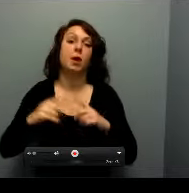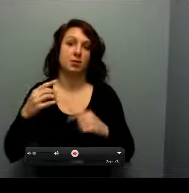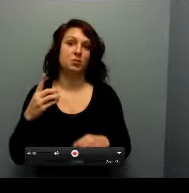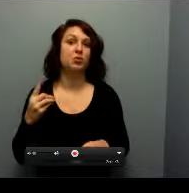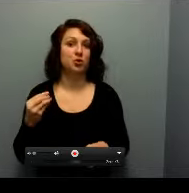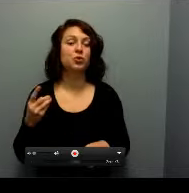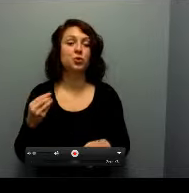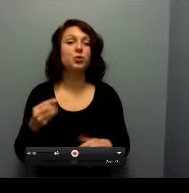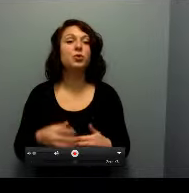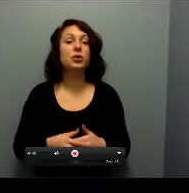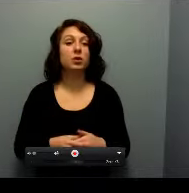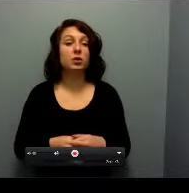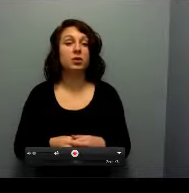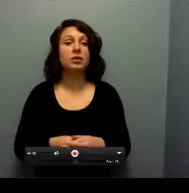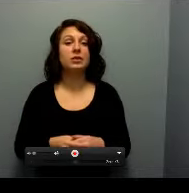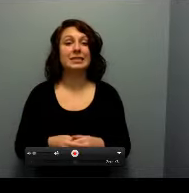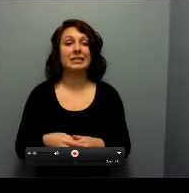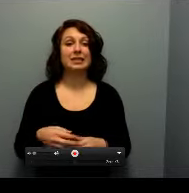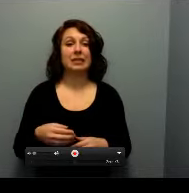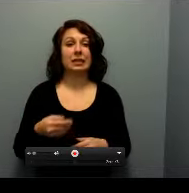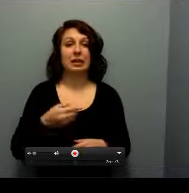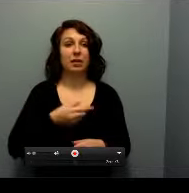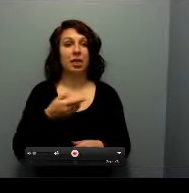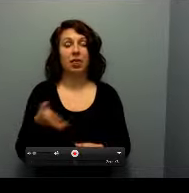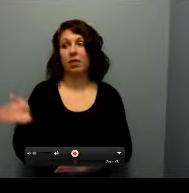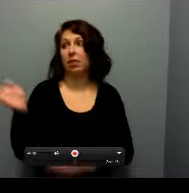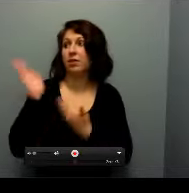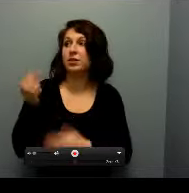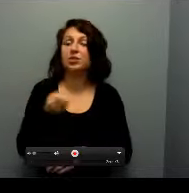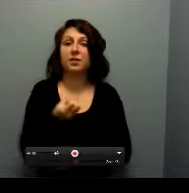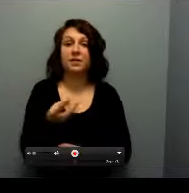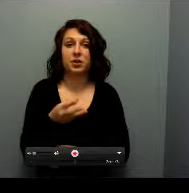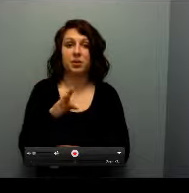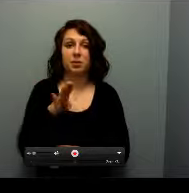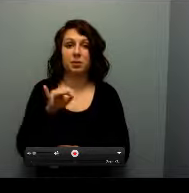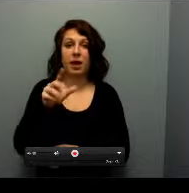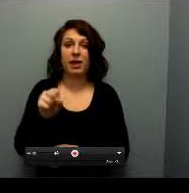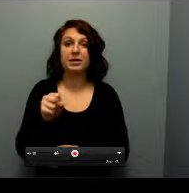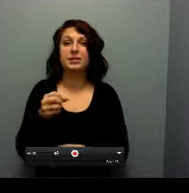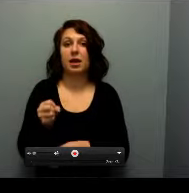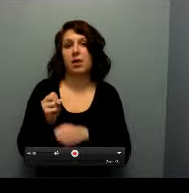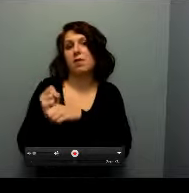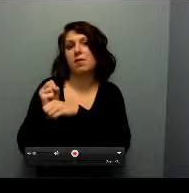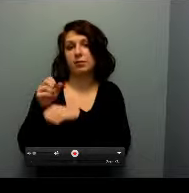biases that affect your judgment. I'll talk about each one.